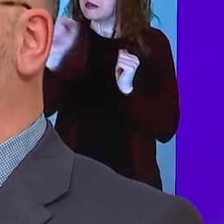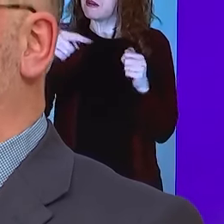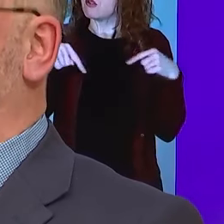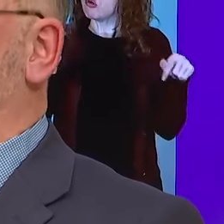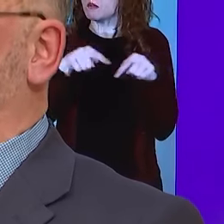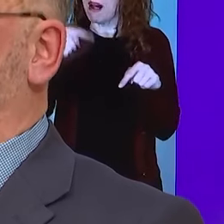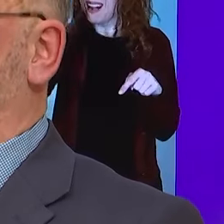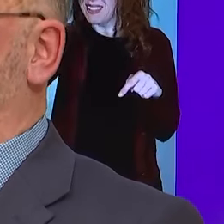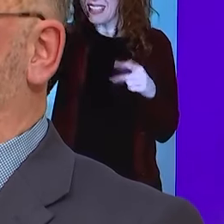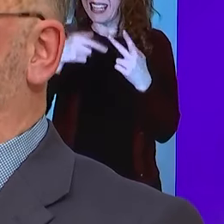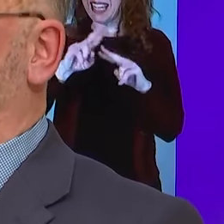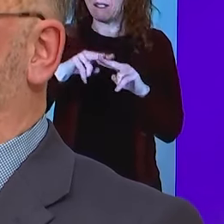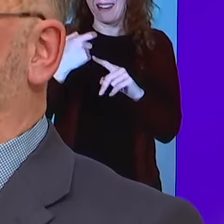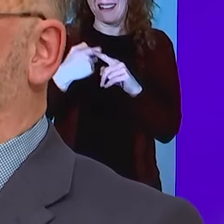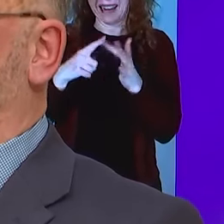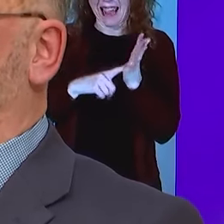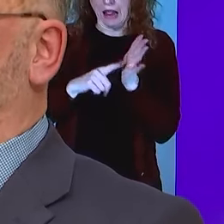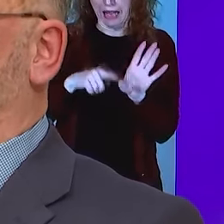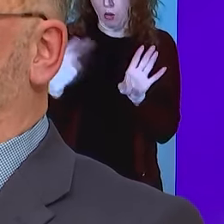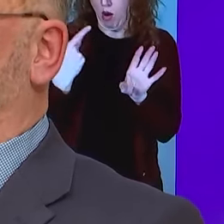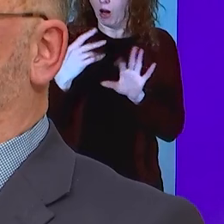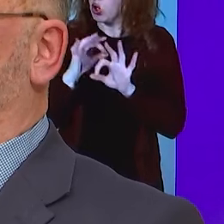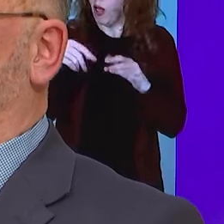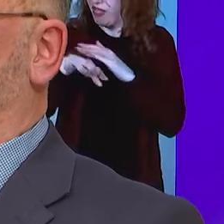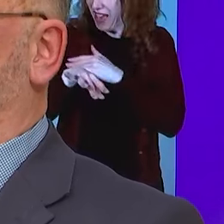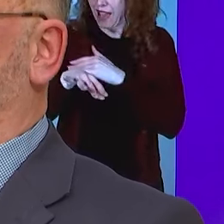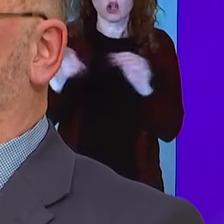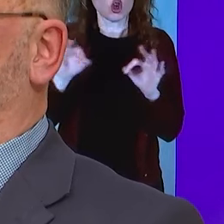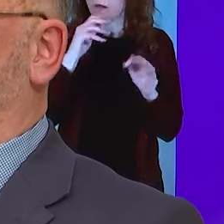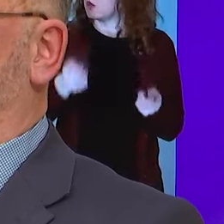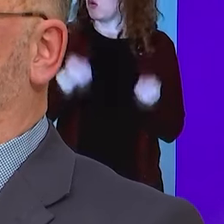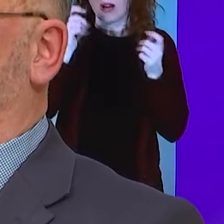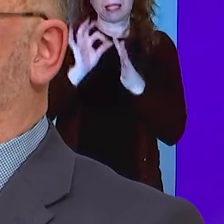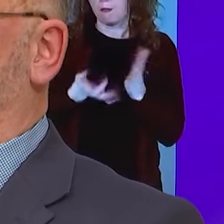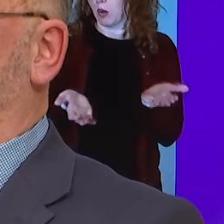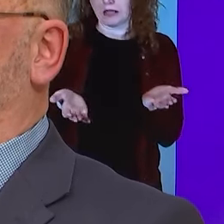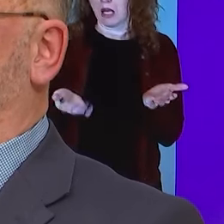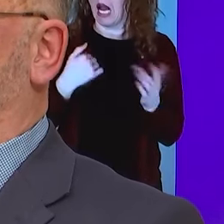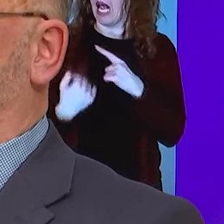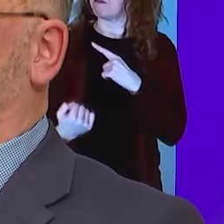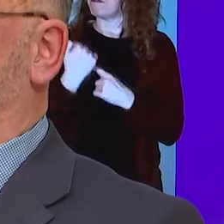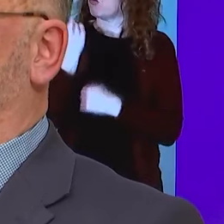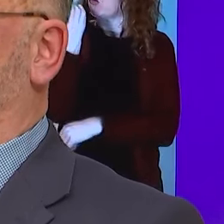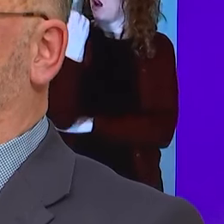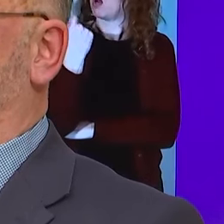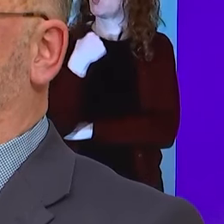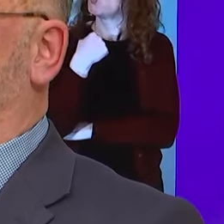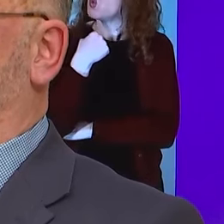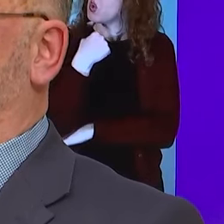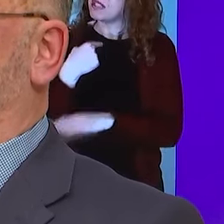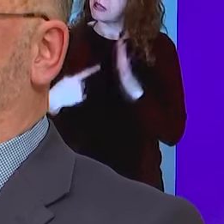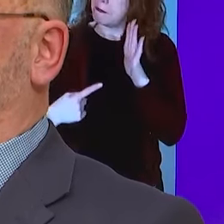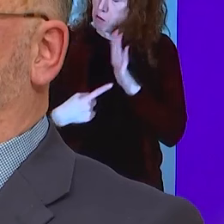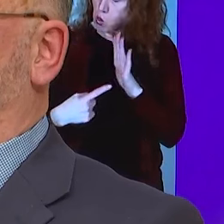I don't think if Kelly or I hadn't been in that room, anyone would have raised that point. And it was at that point that I realised it's really, really important to be in the